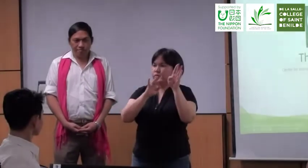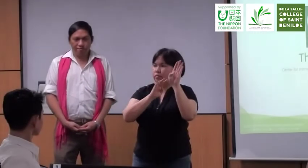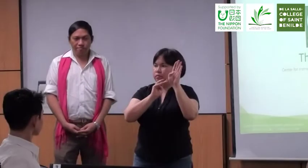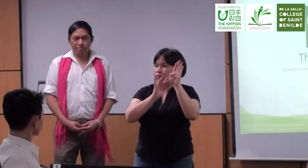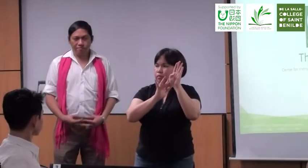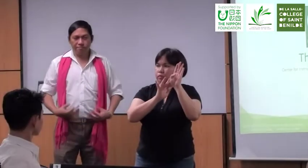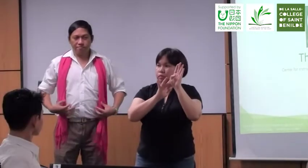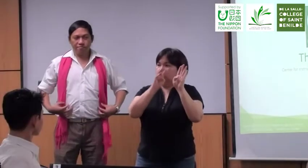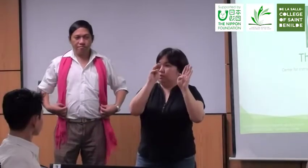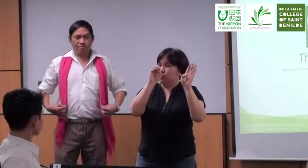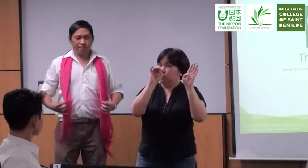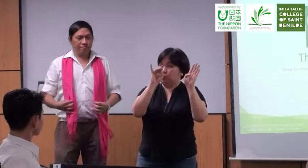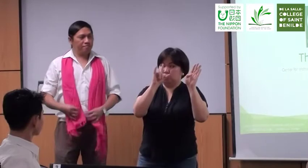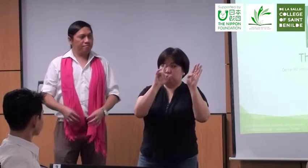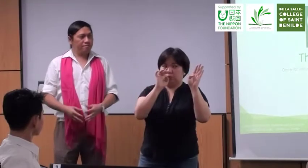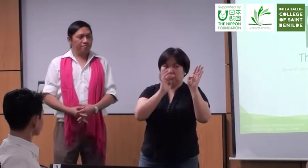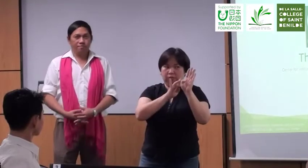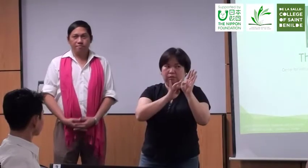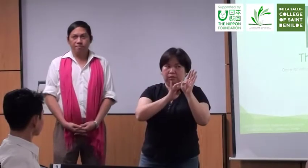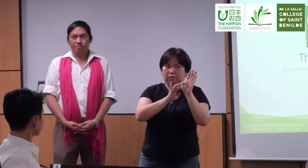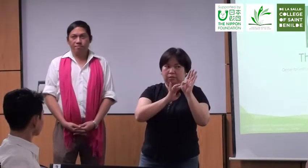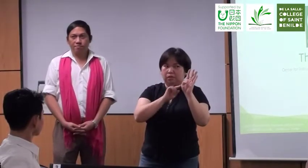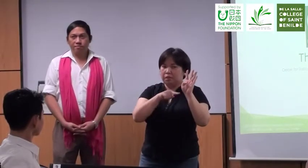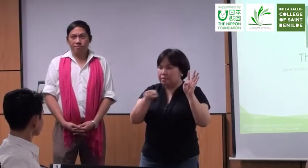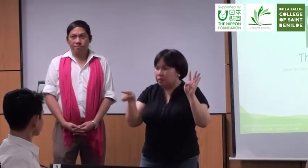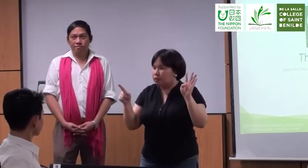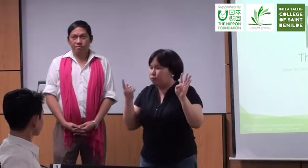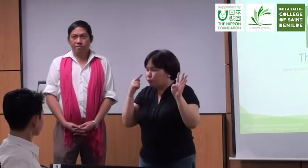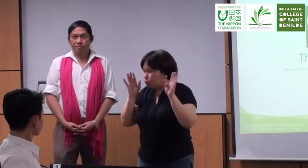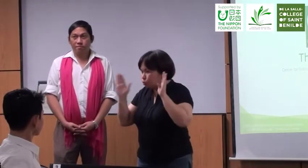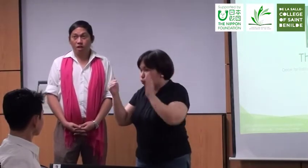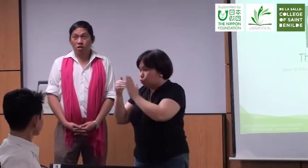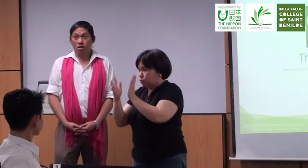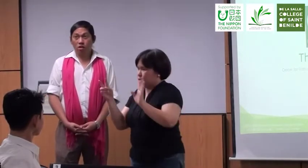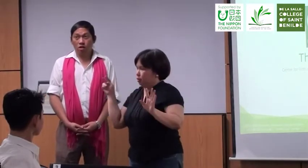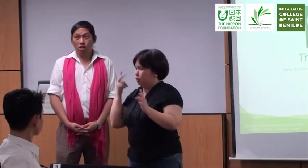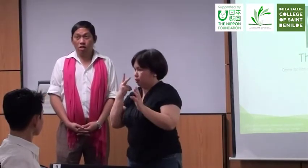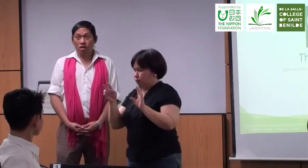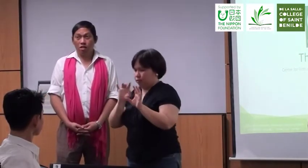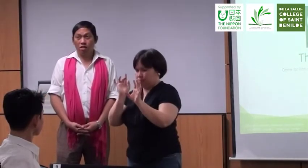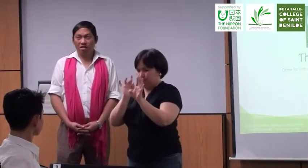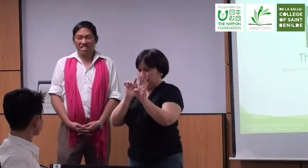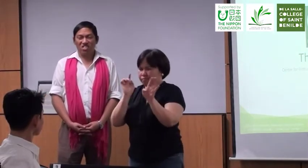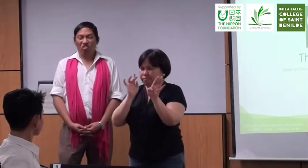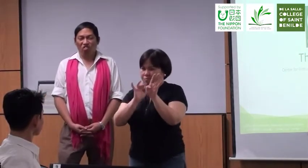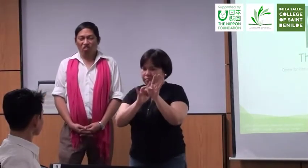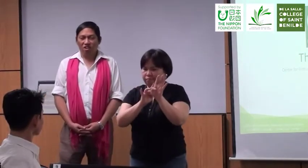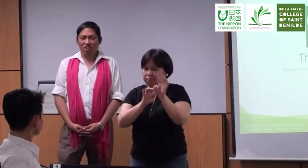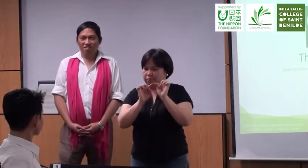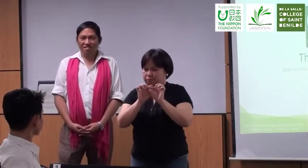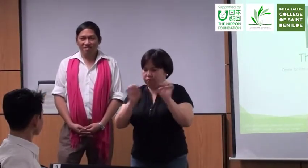Moodle, and only your students will have access to those files.